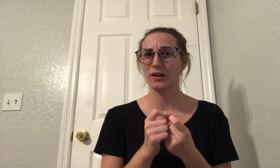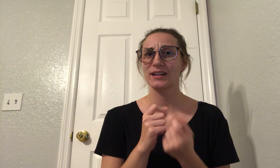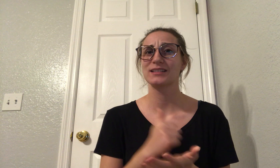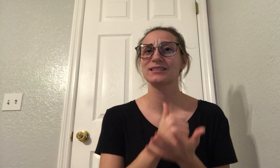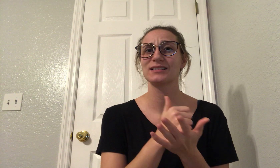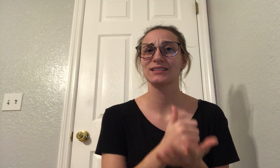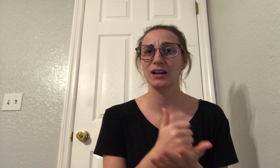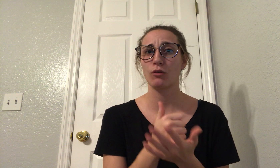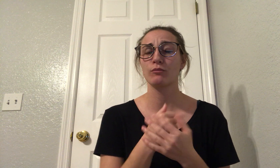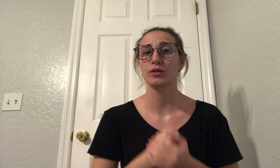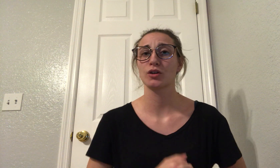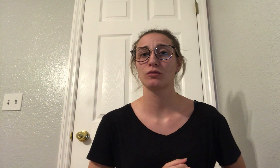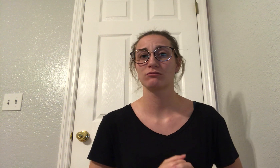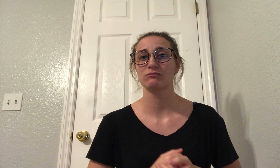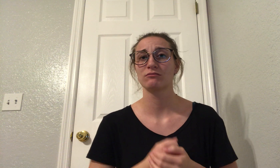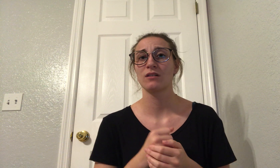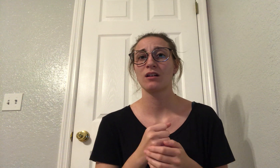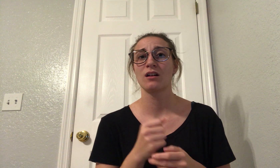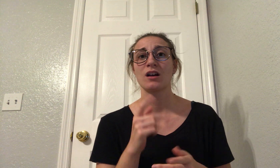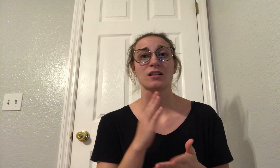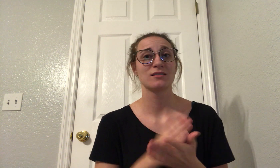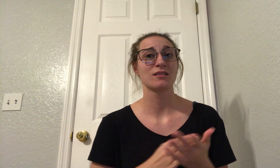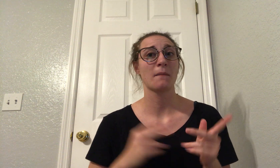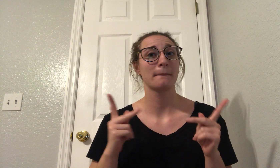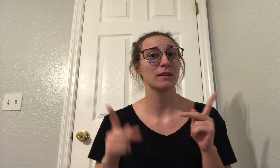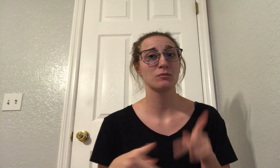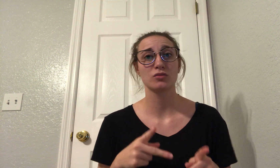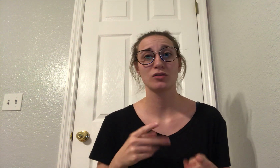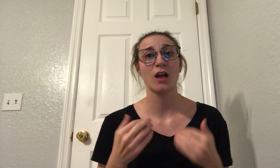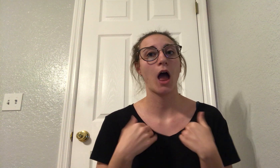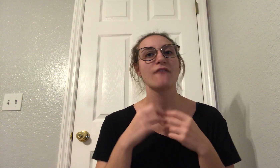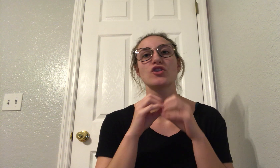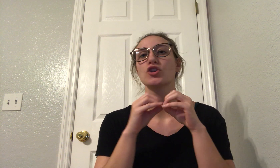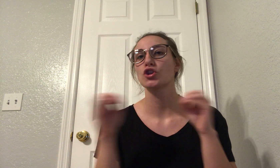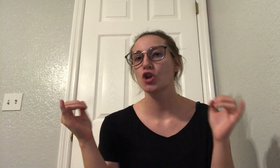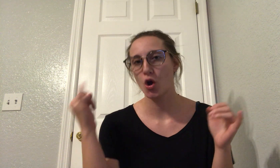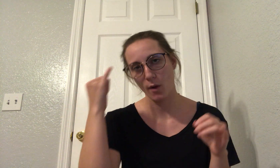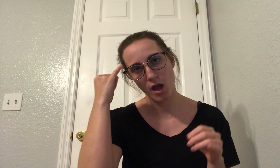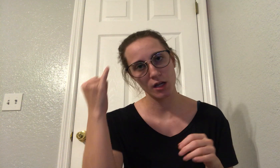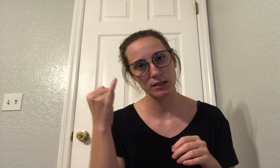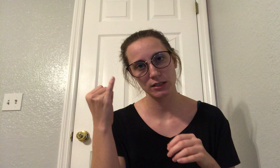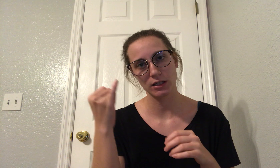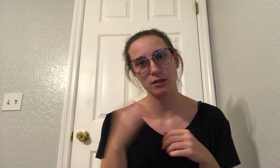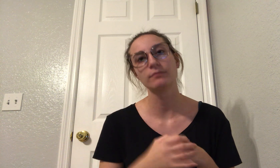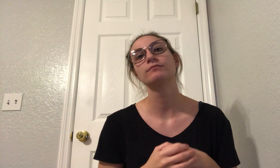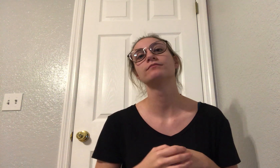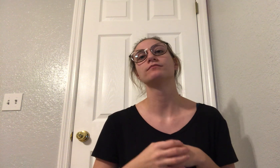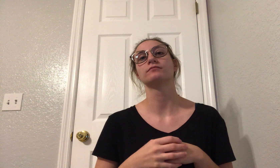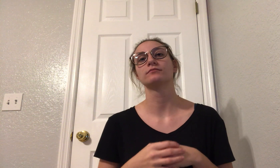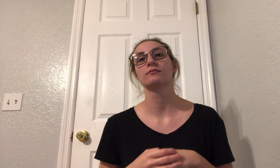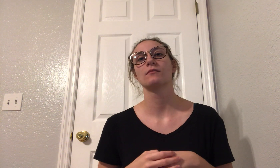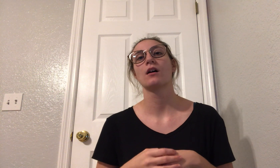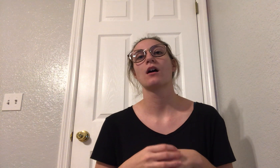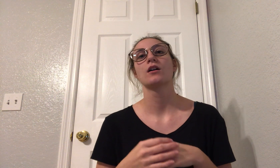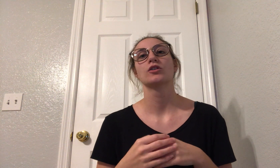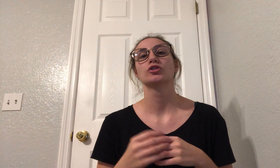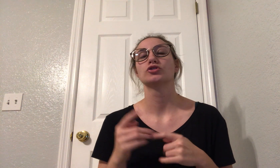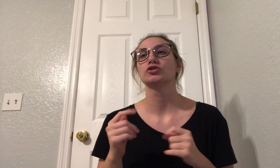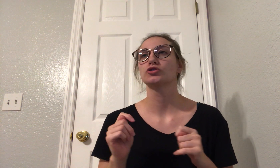no idea. So if you weigh 150 pounds, 75 ounces of water, try to spread it out throughout the day. Now, many proponents who say you